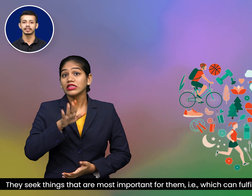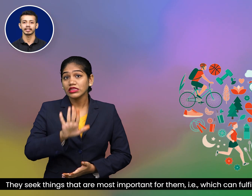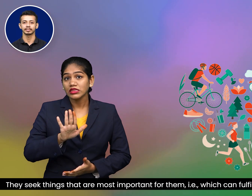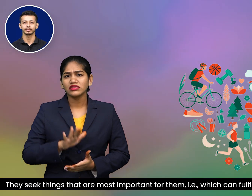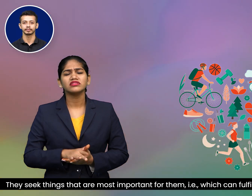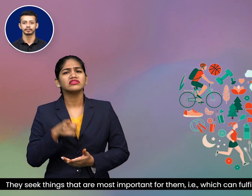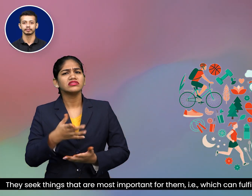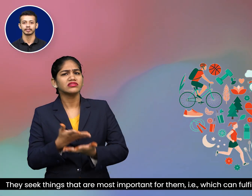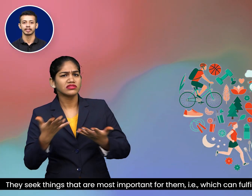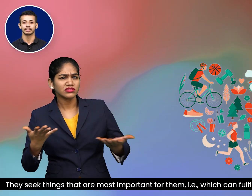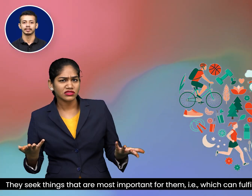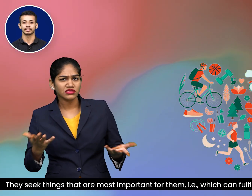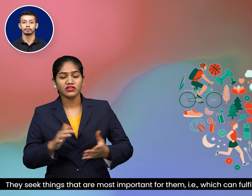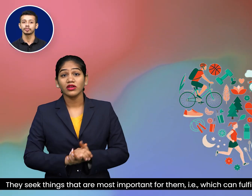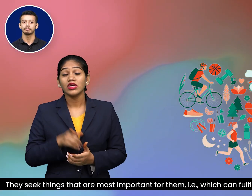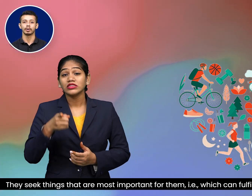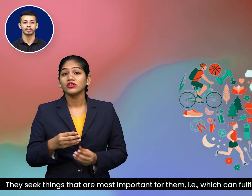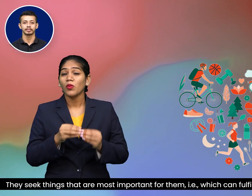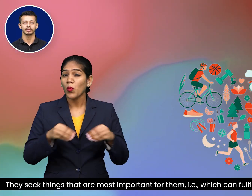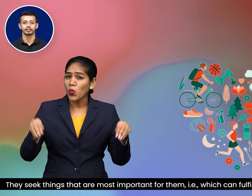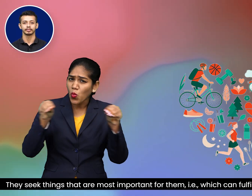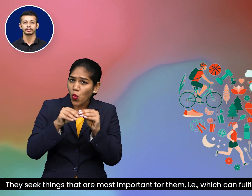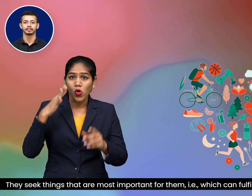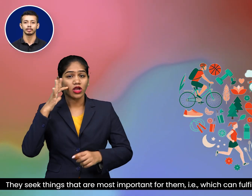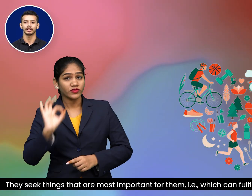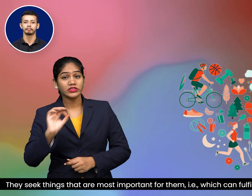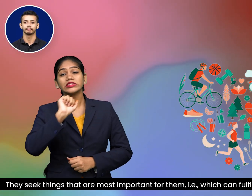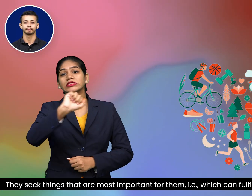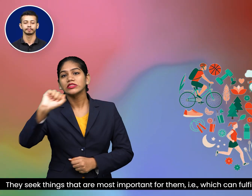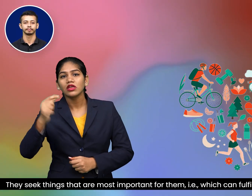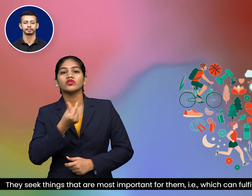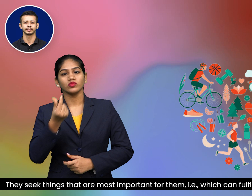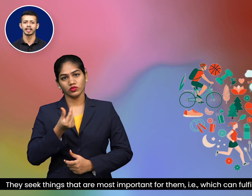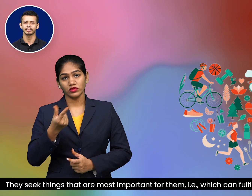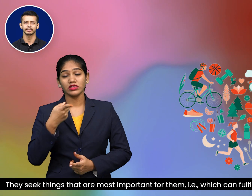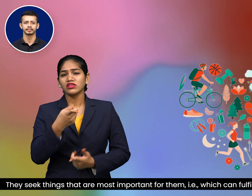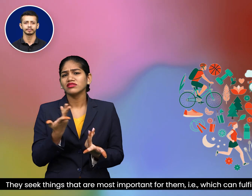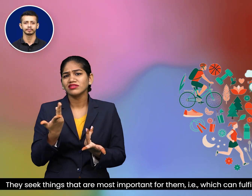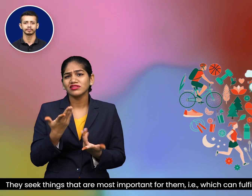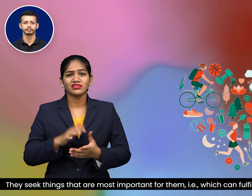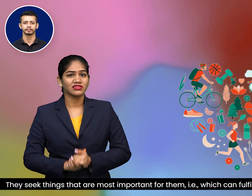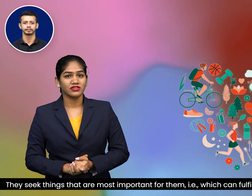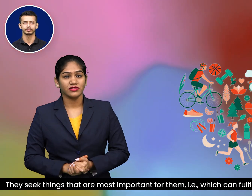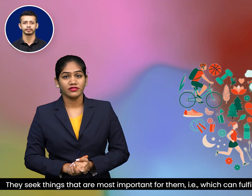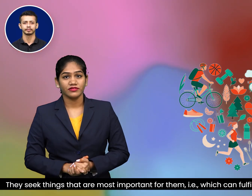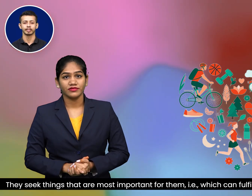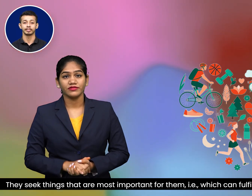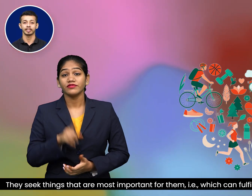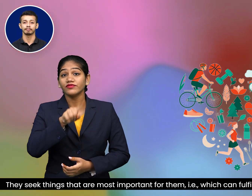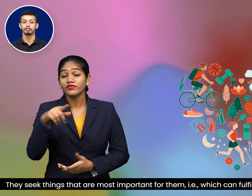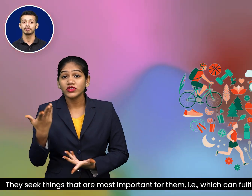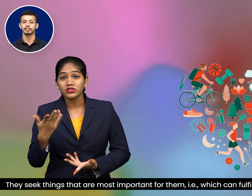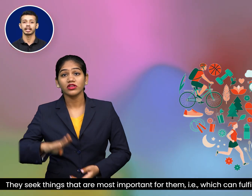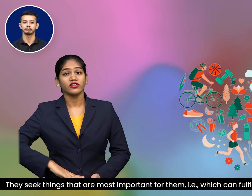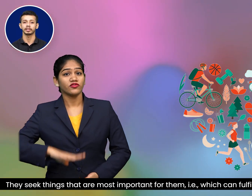They seek things that are most important for them, that is, which